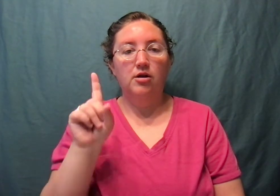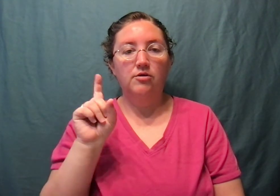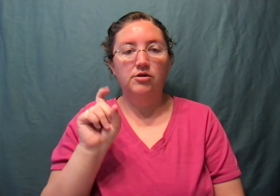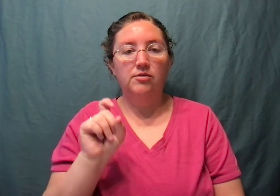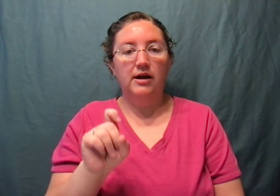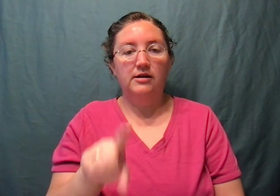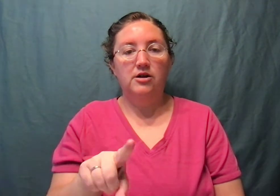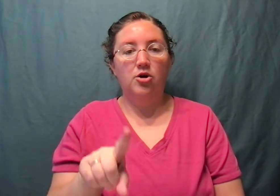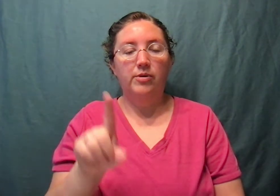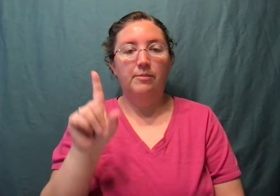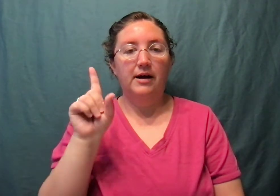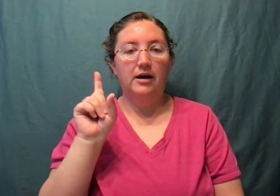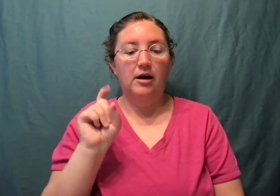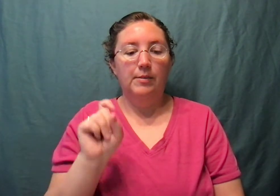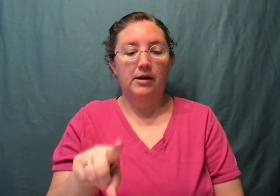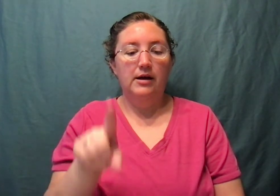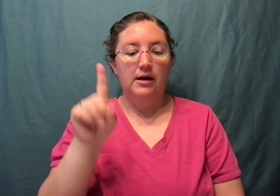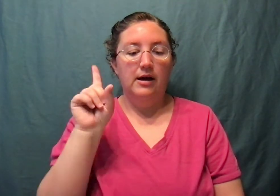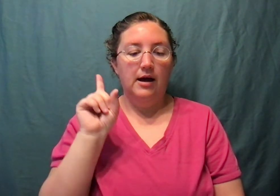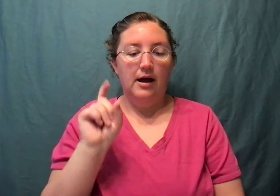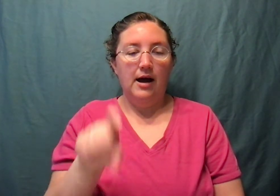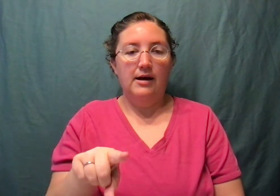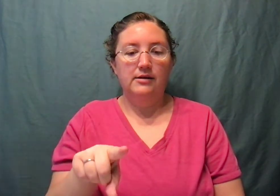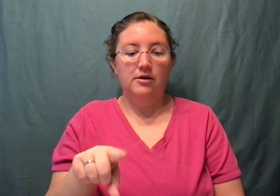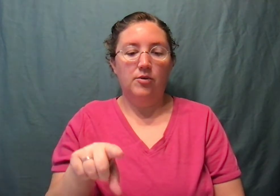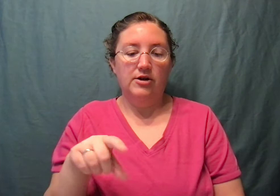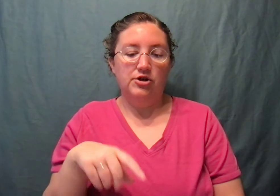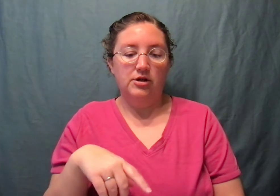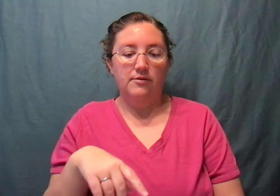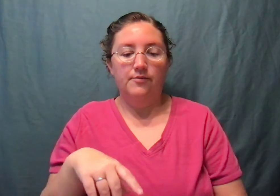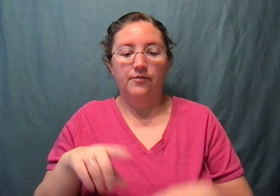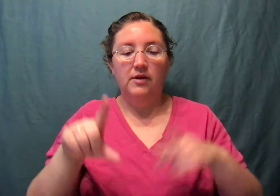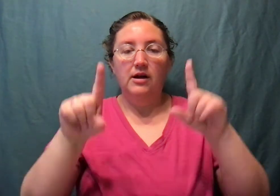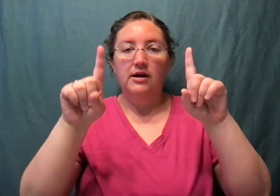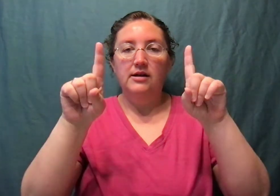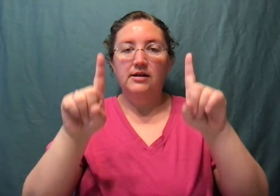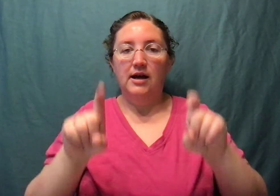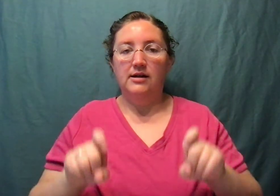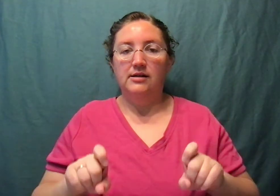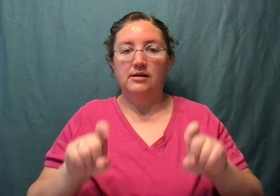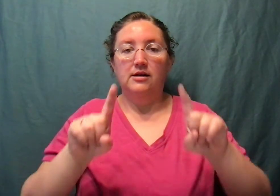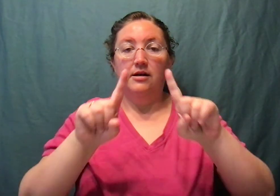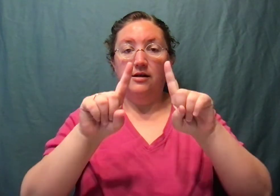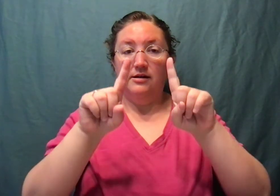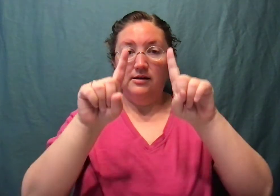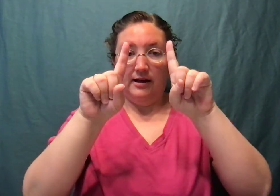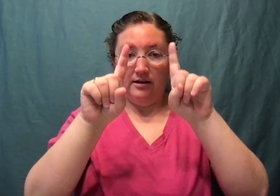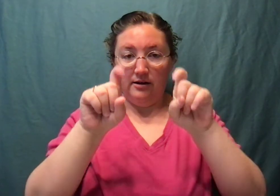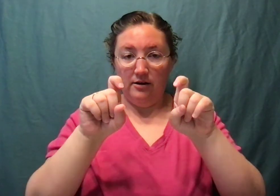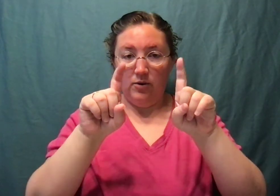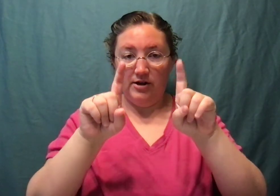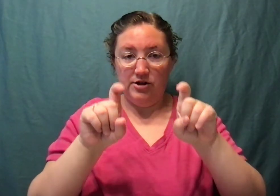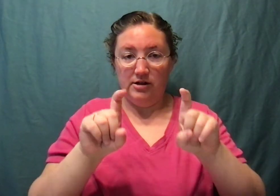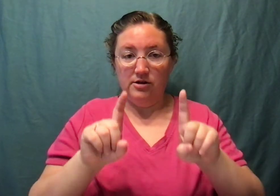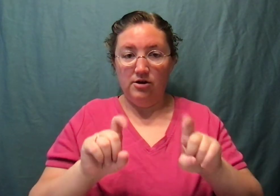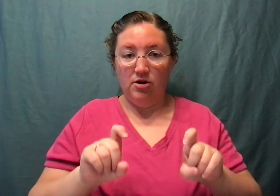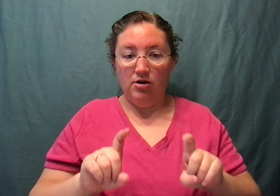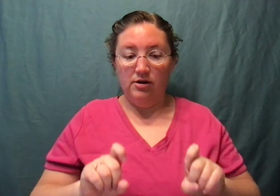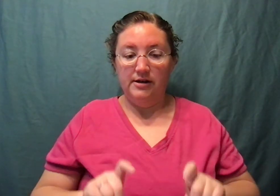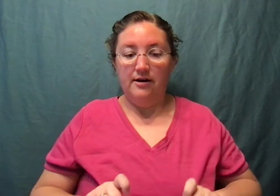it to an X and open it back up. Ask a question. Test. This is like the little questions all down